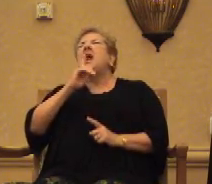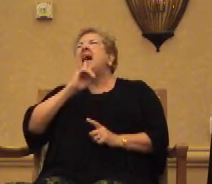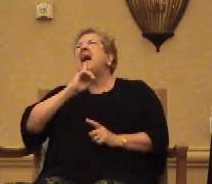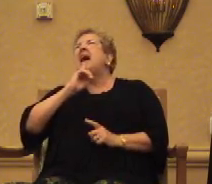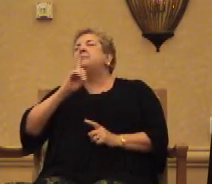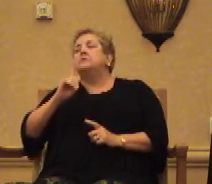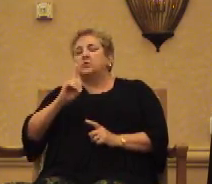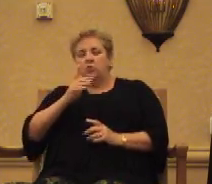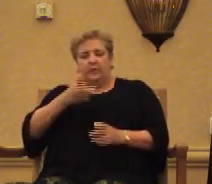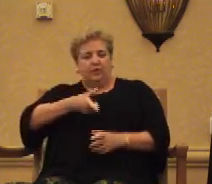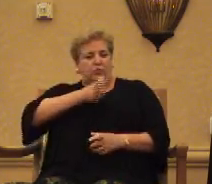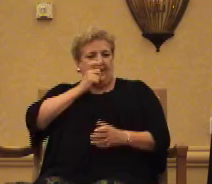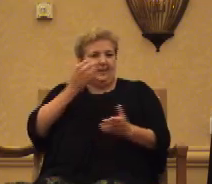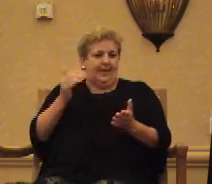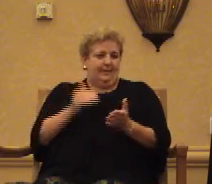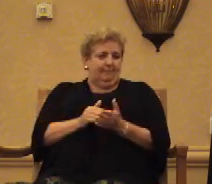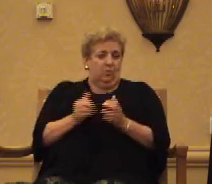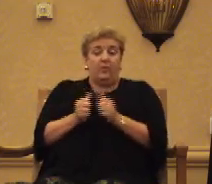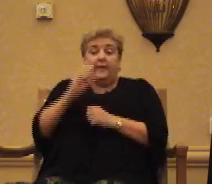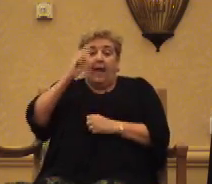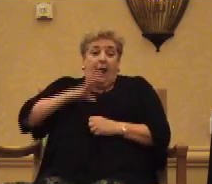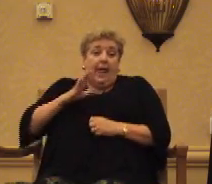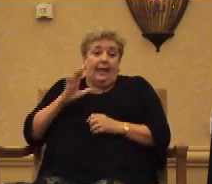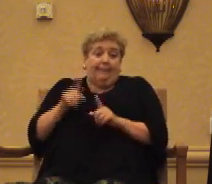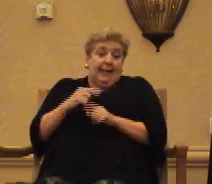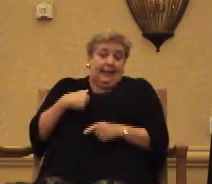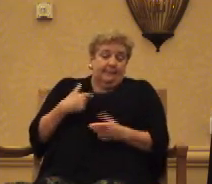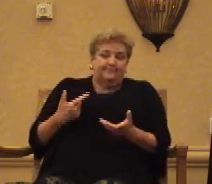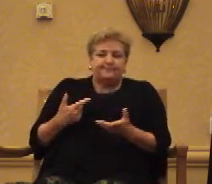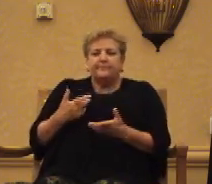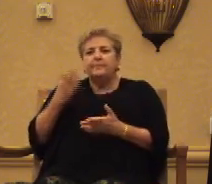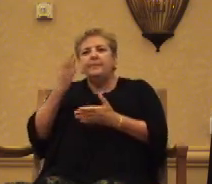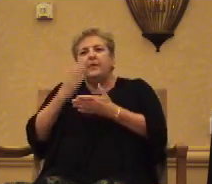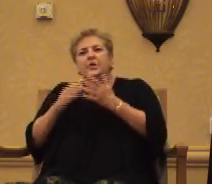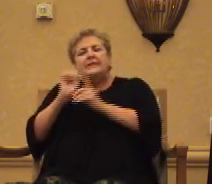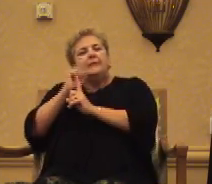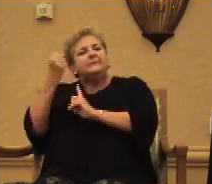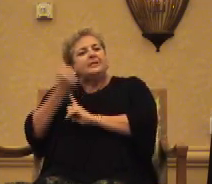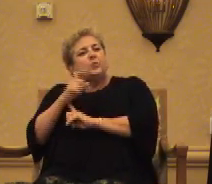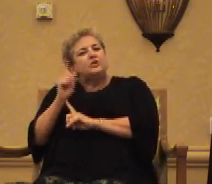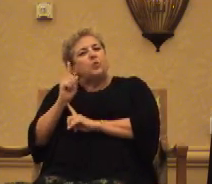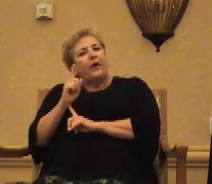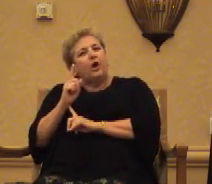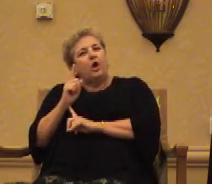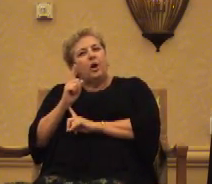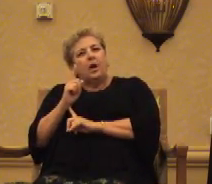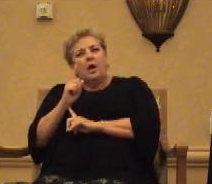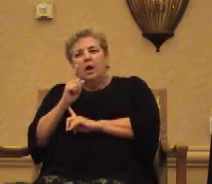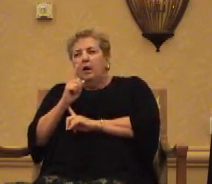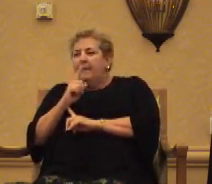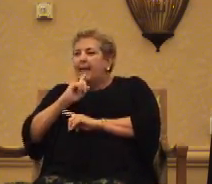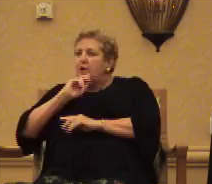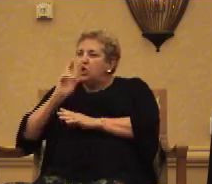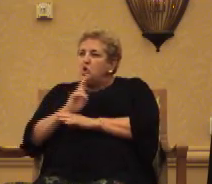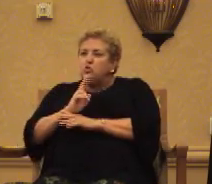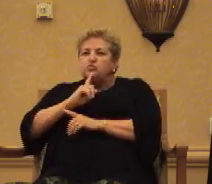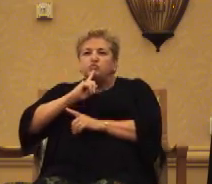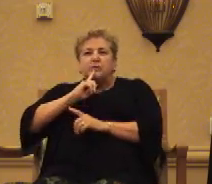me. And there are some cases where extreme willpower is used and we don't return